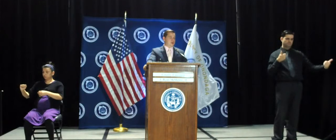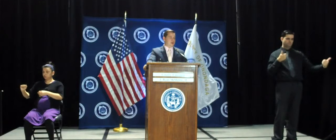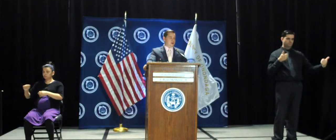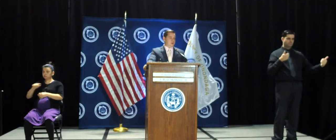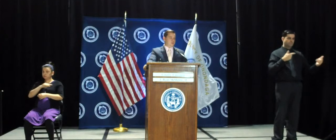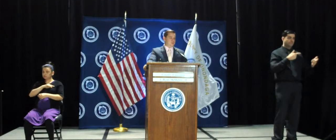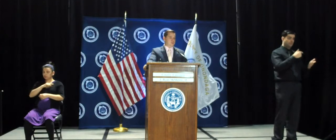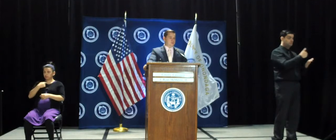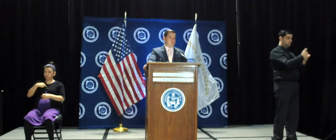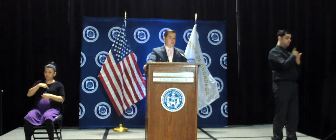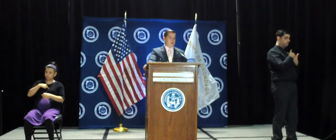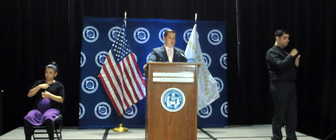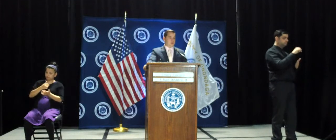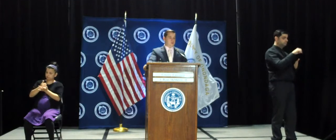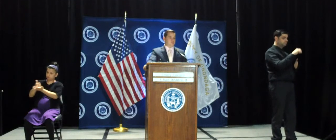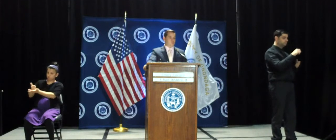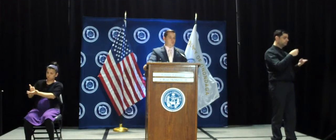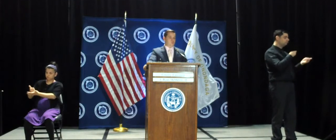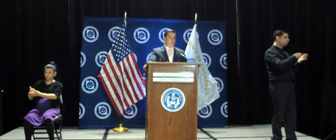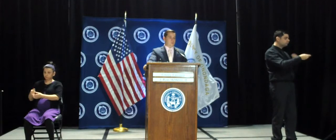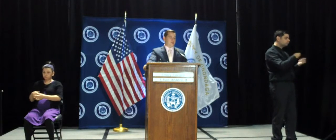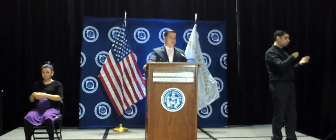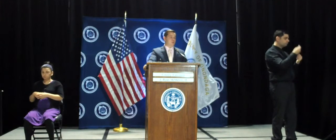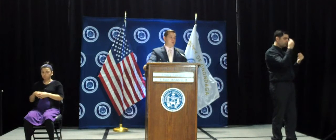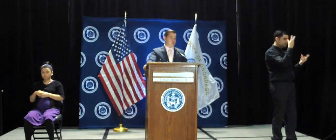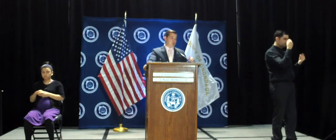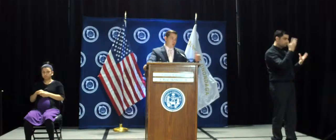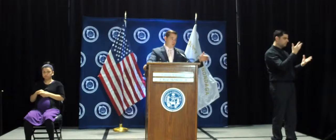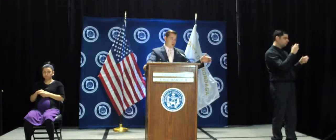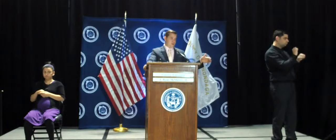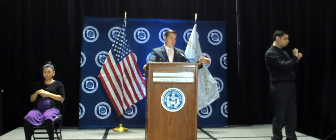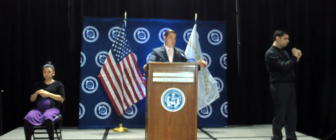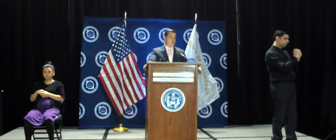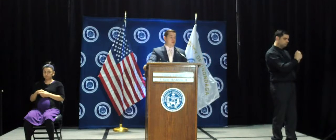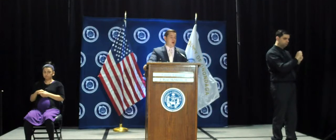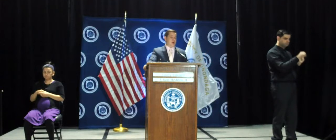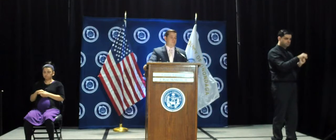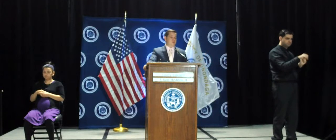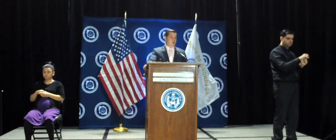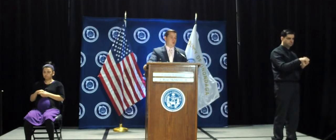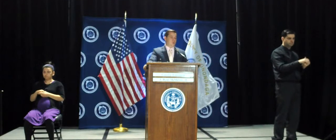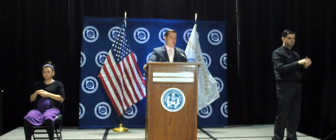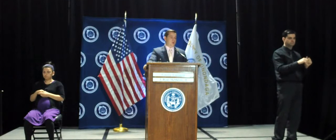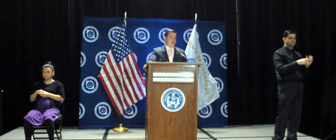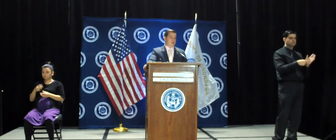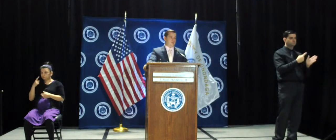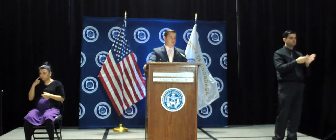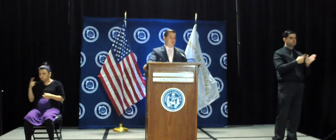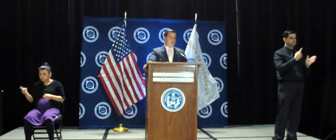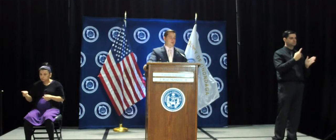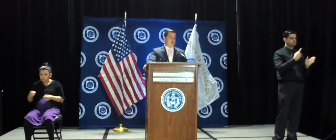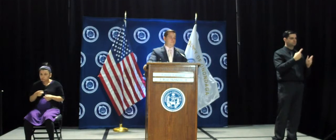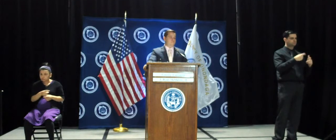then they maybe at that point turn it over to us.